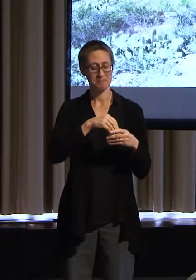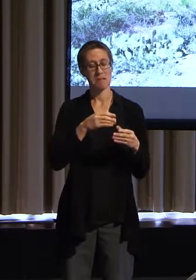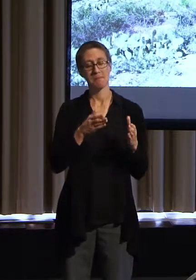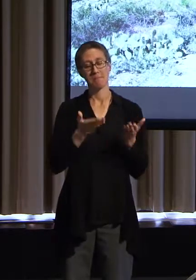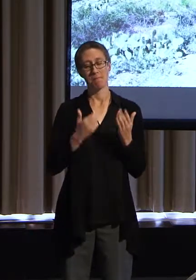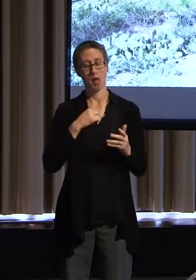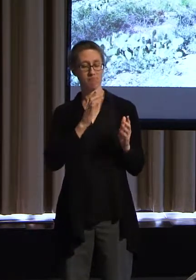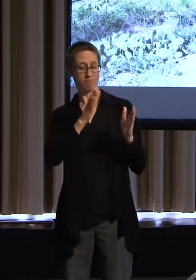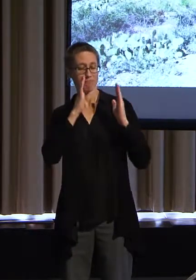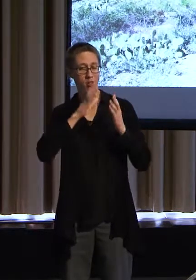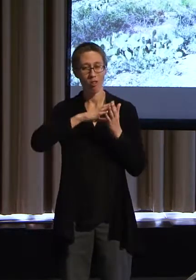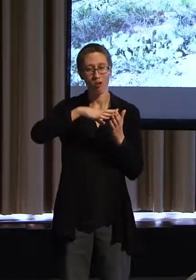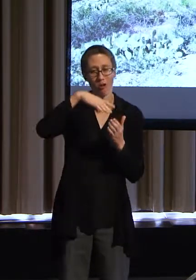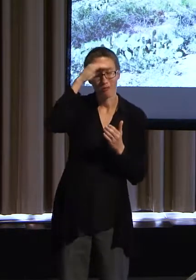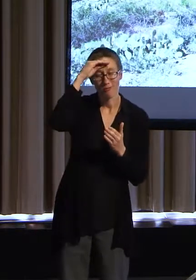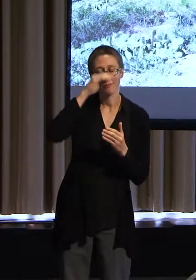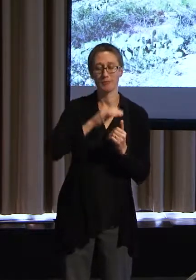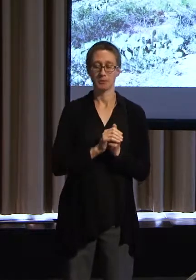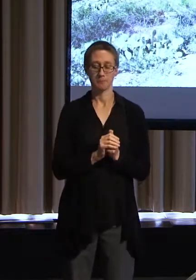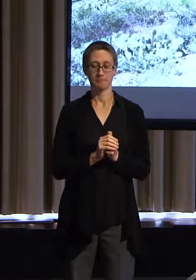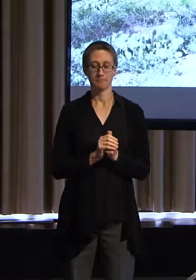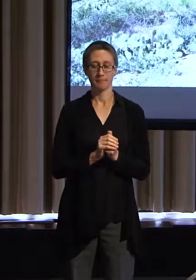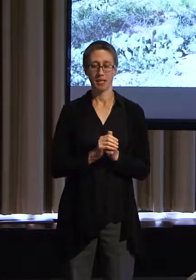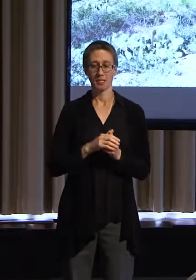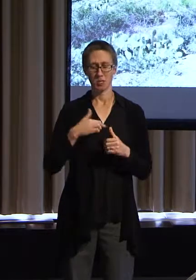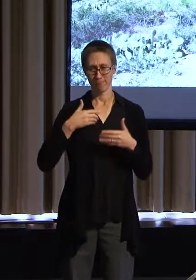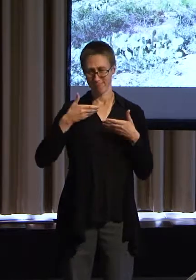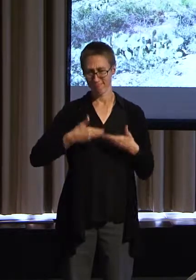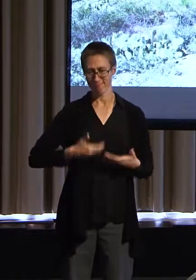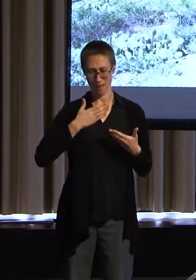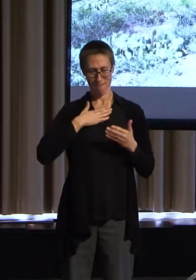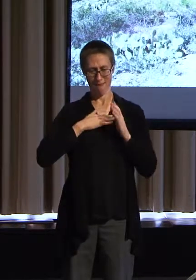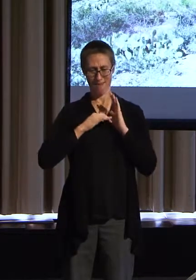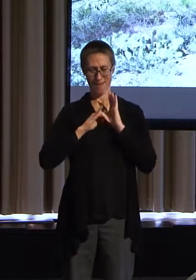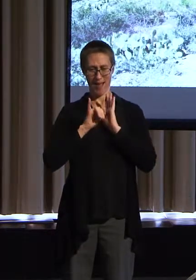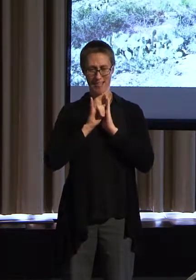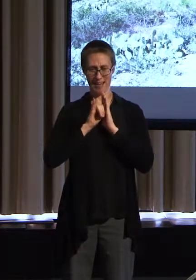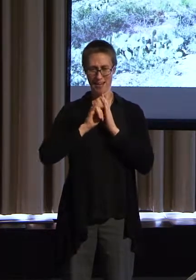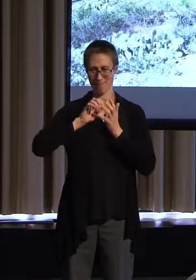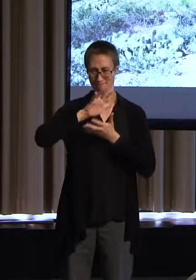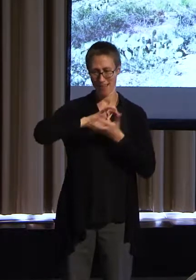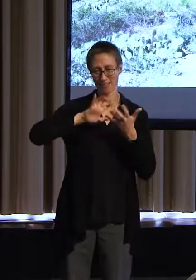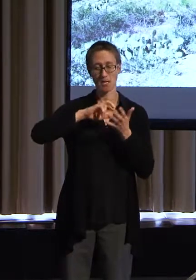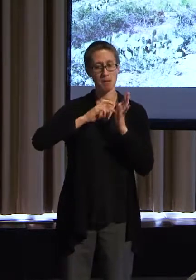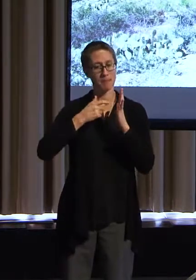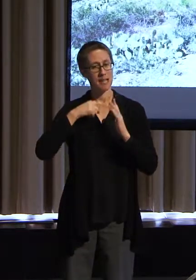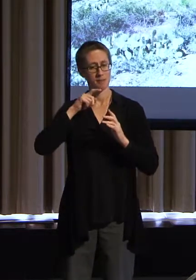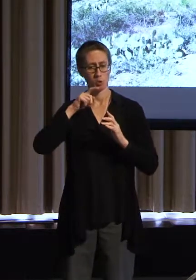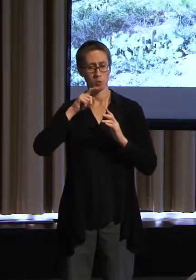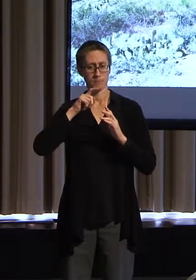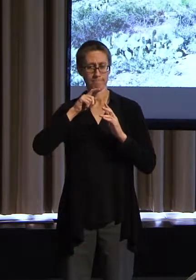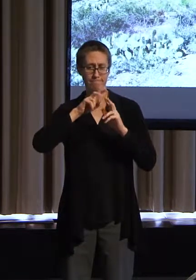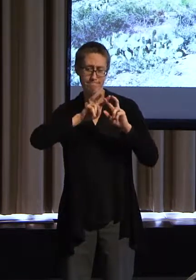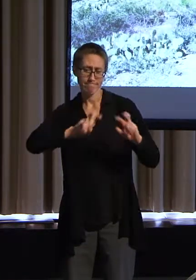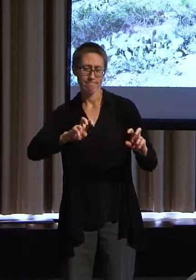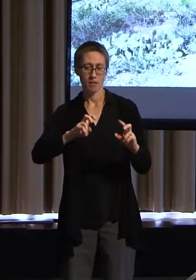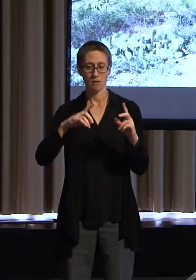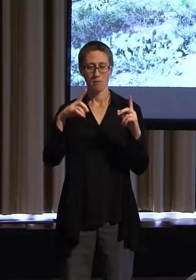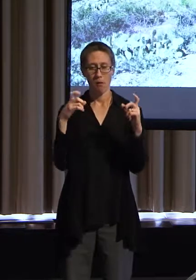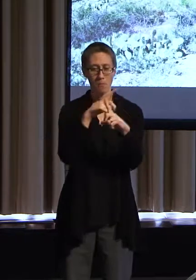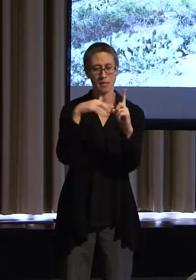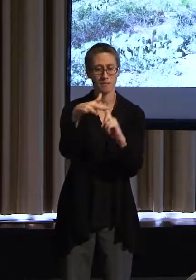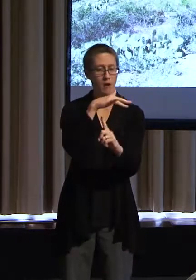Mestiza means I have to look to complex environments, ones that are not trying to sift or sort things into